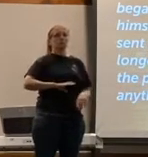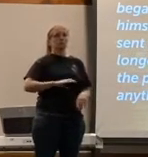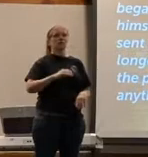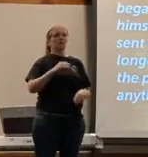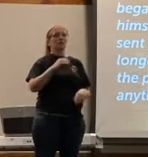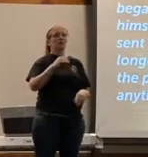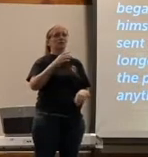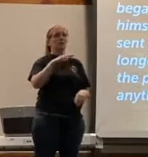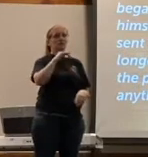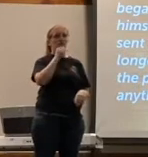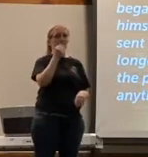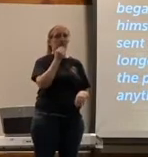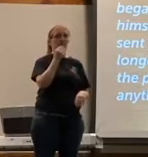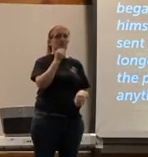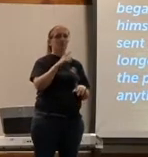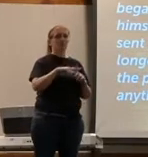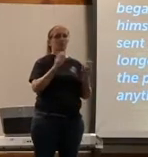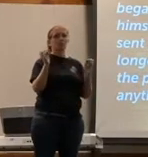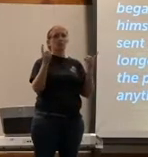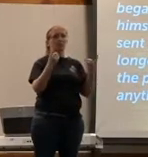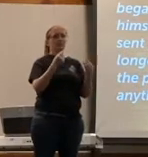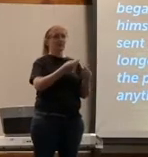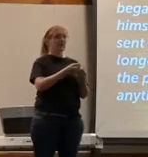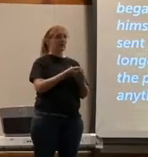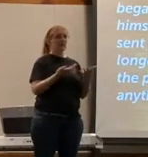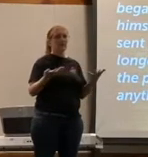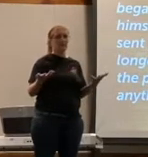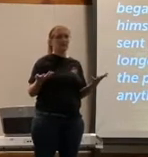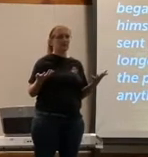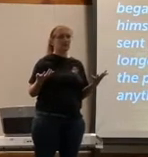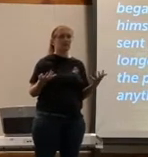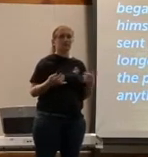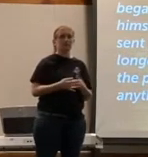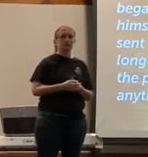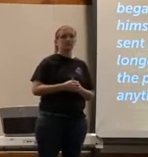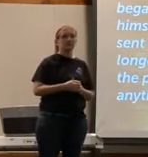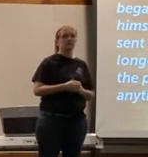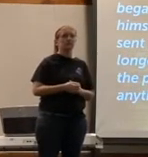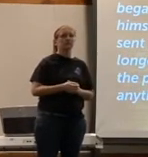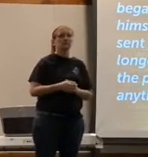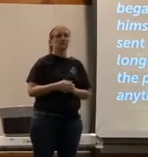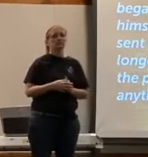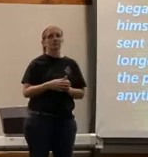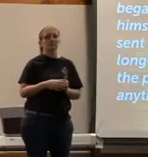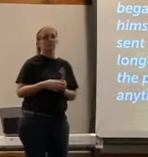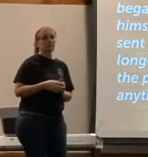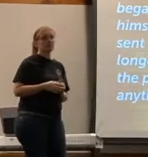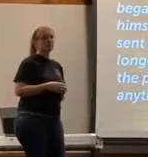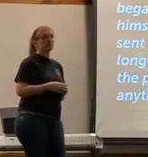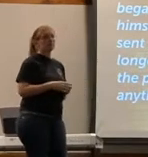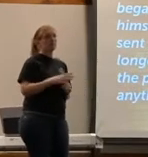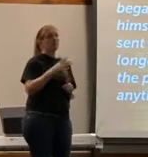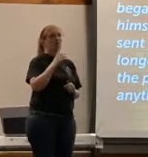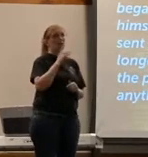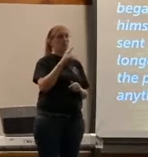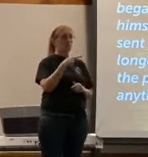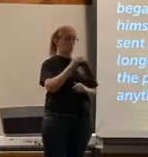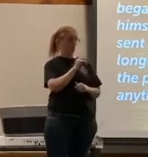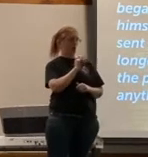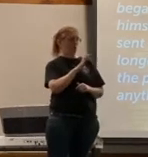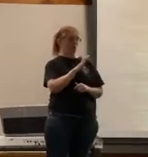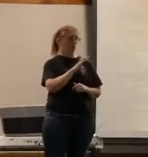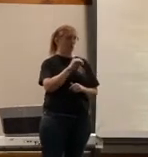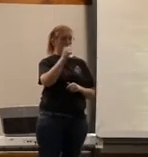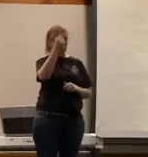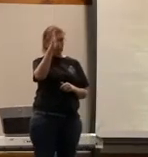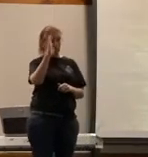pods that the pigs were eating, but no one gave him anything. The prodigal son walked away from